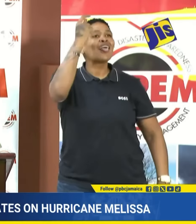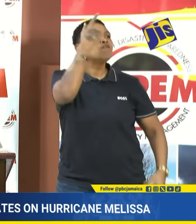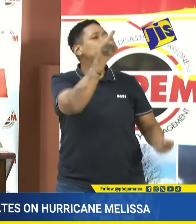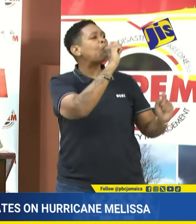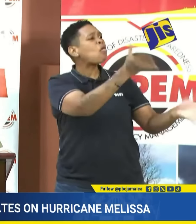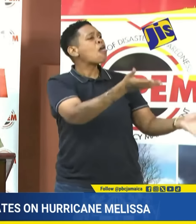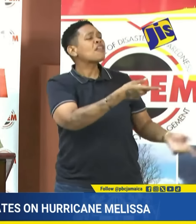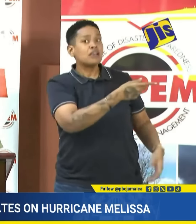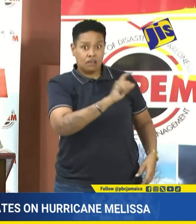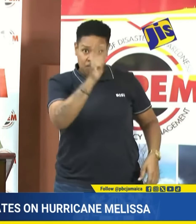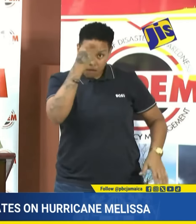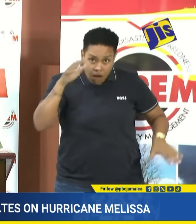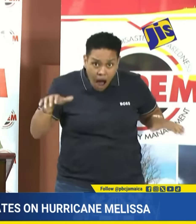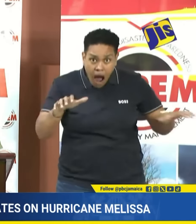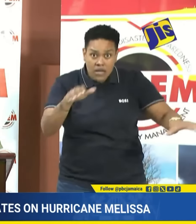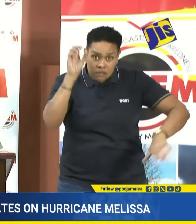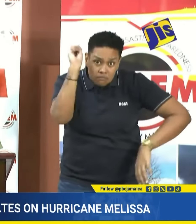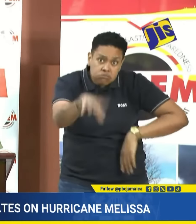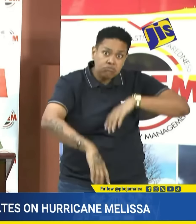not been proactive.